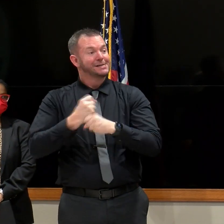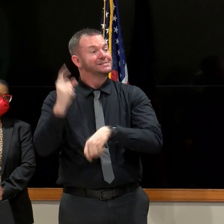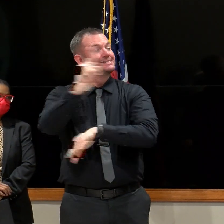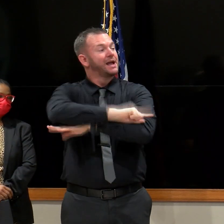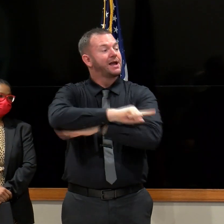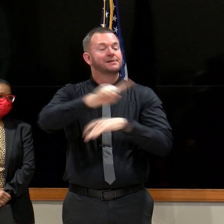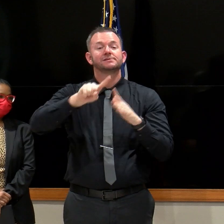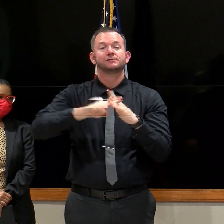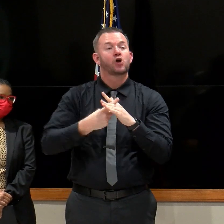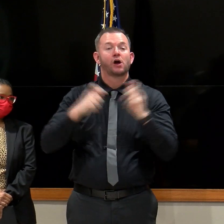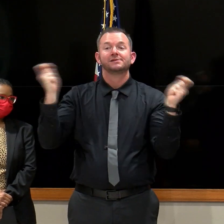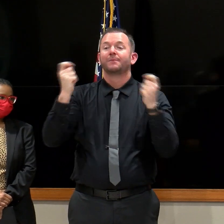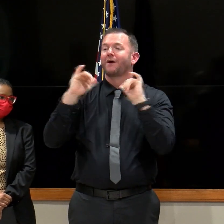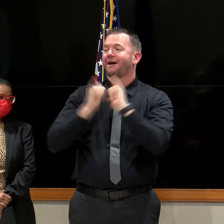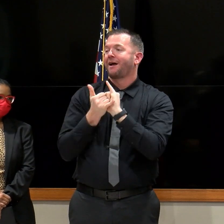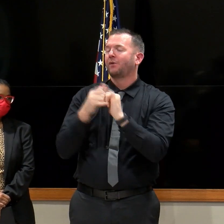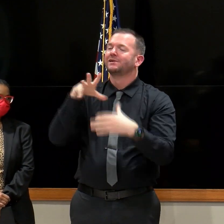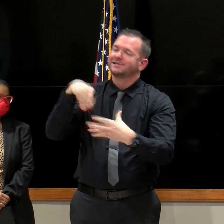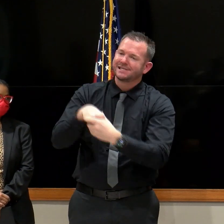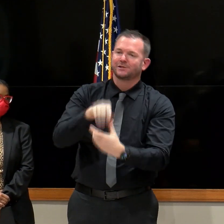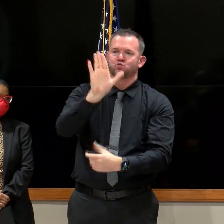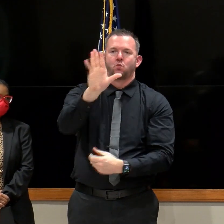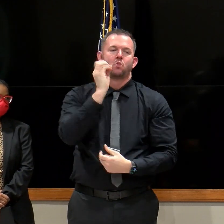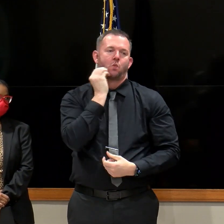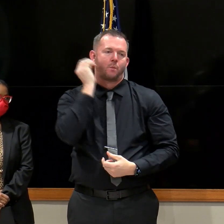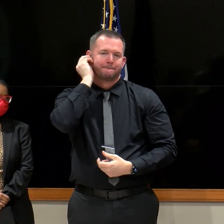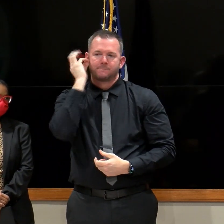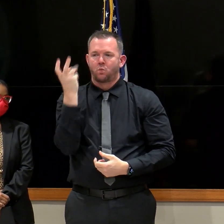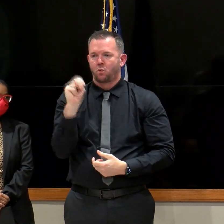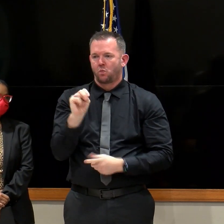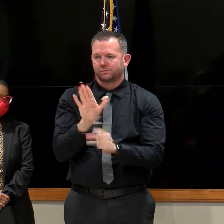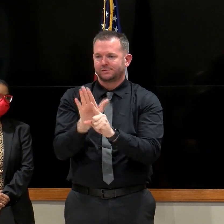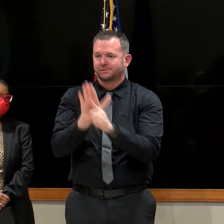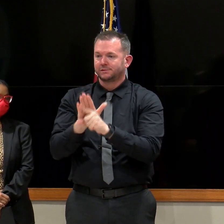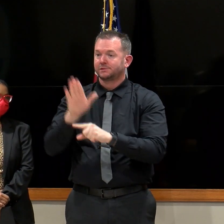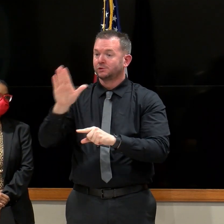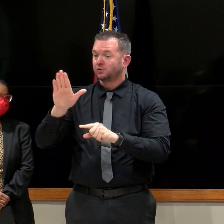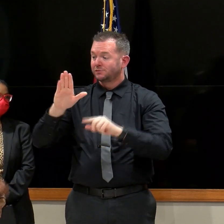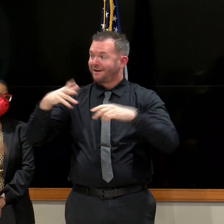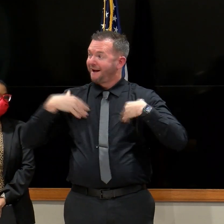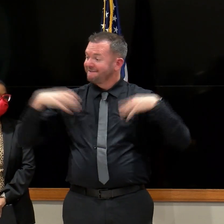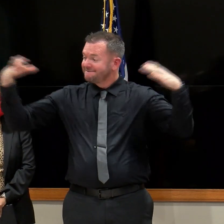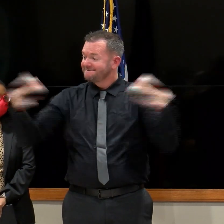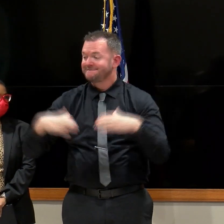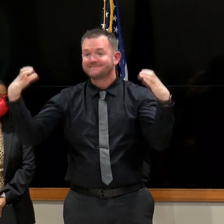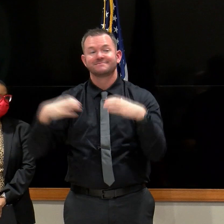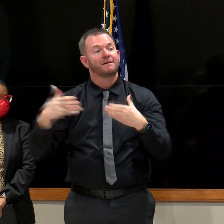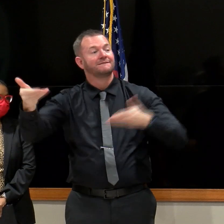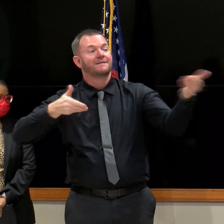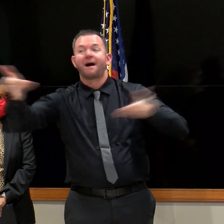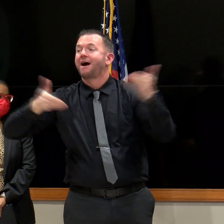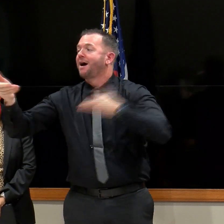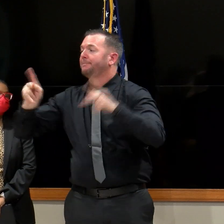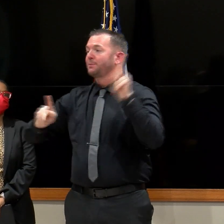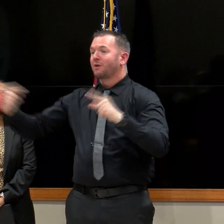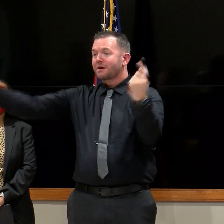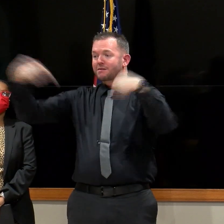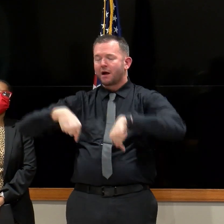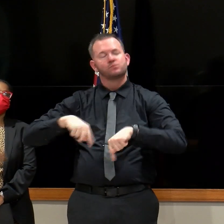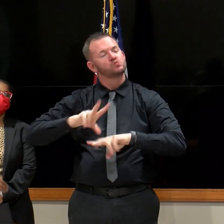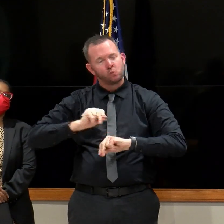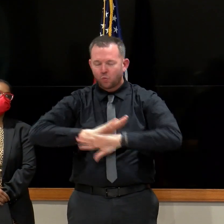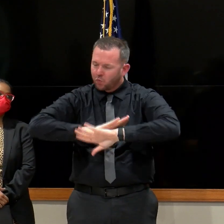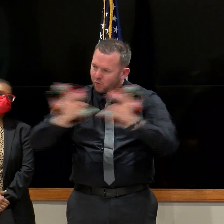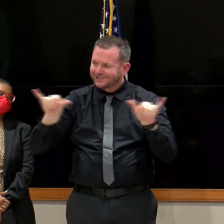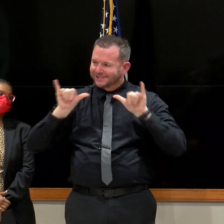family. No to the house parties, okay? No to the house parties, but just stay with your immediate